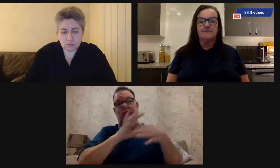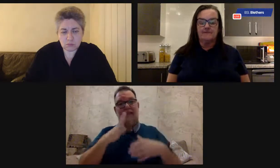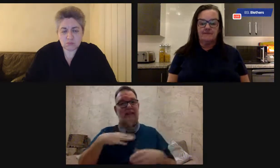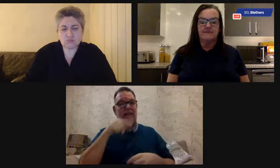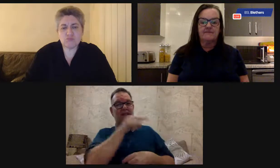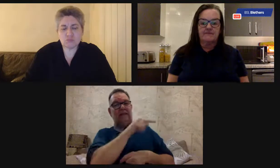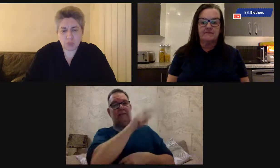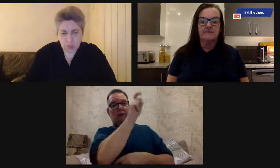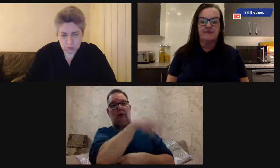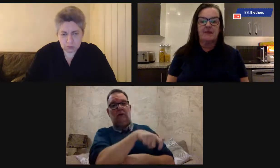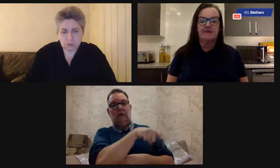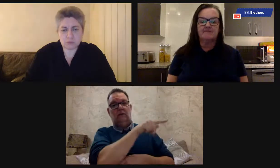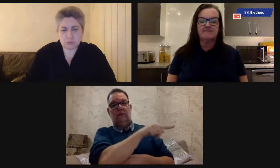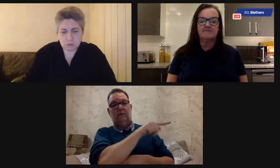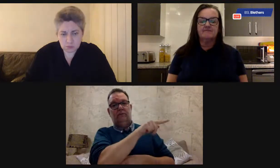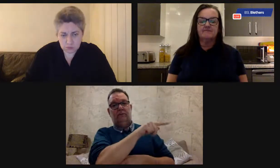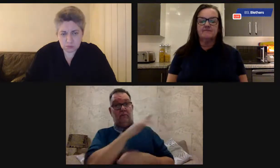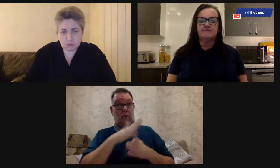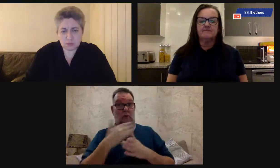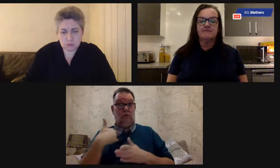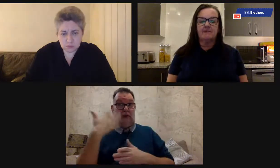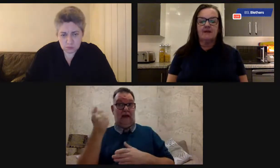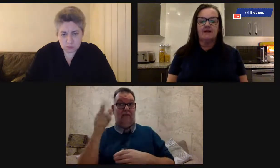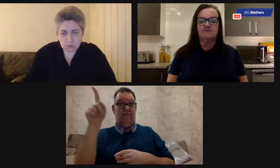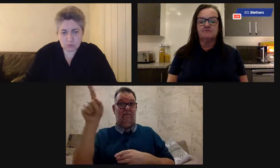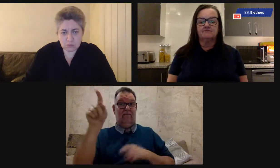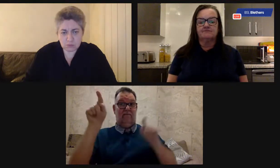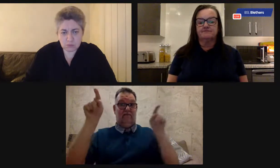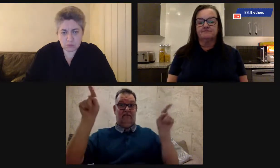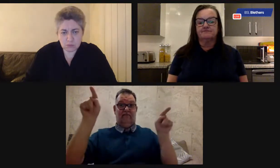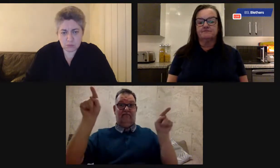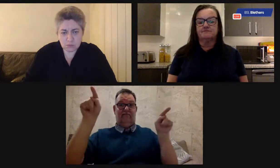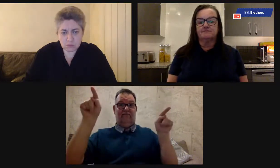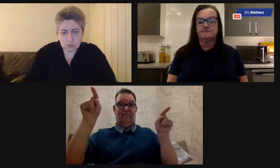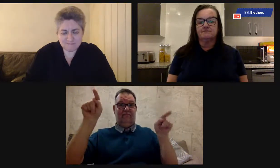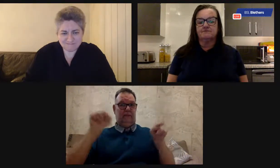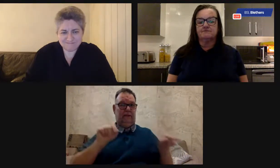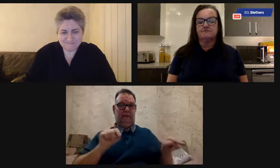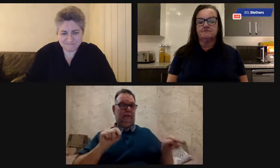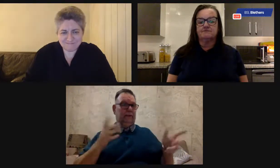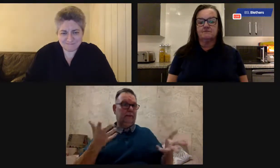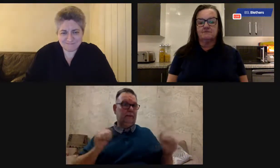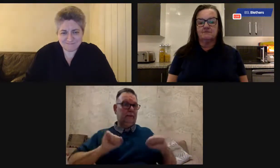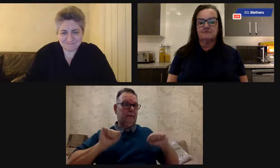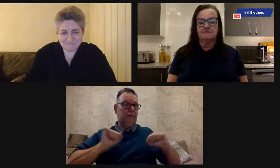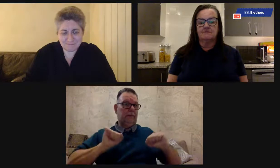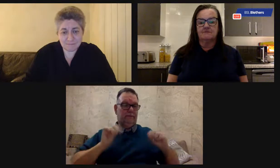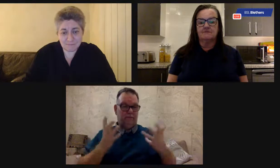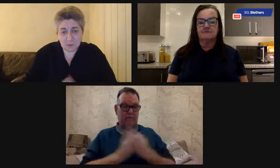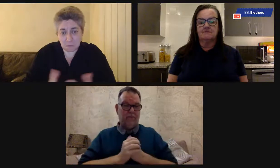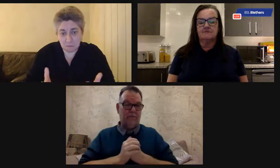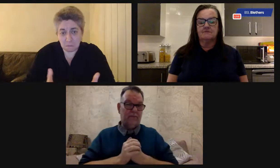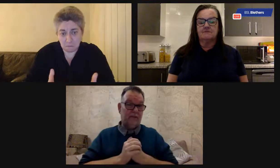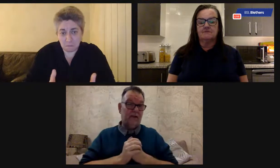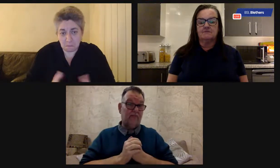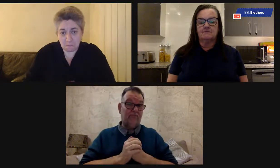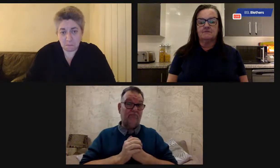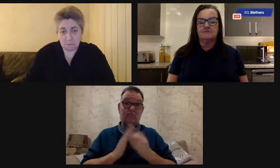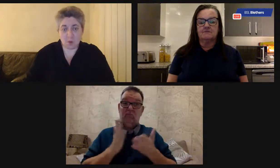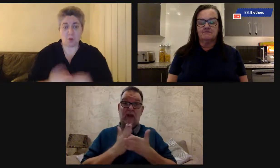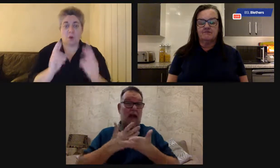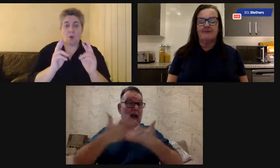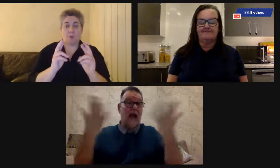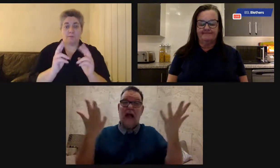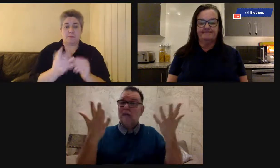in Wales as well. We really need some connection from in Wales. As I say, we've got Pam in Scotland and Rita in Northern